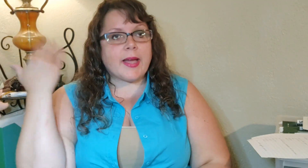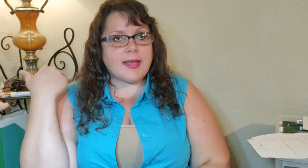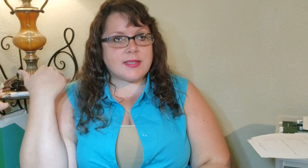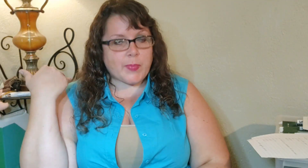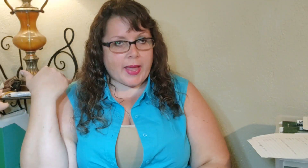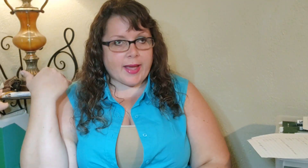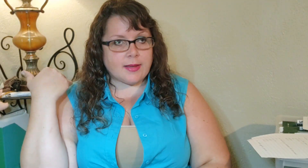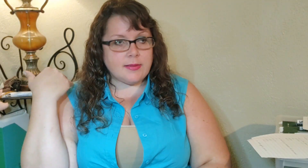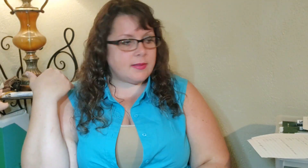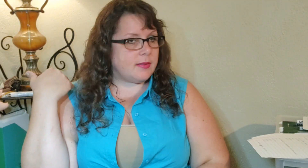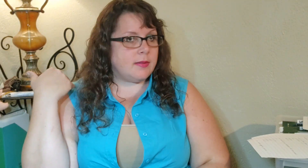night is past.